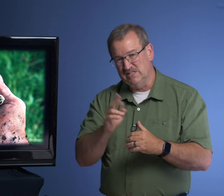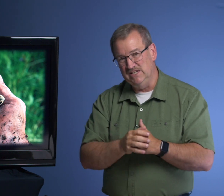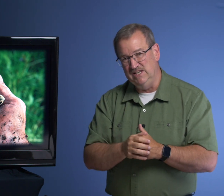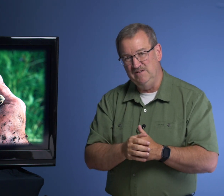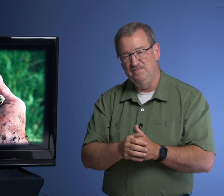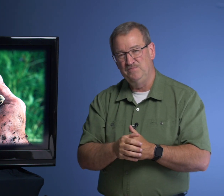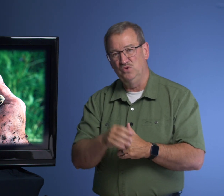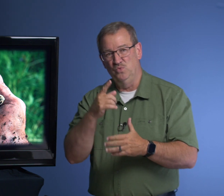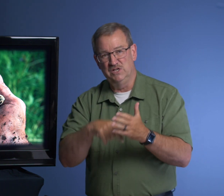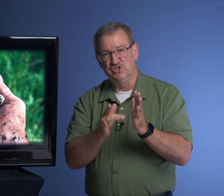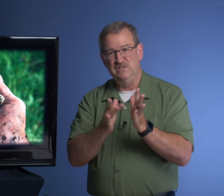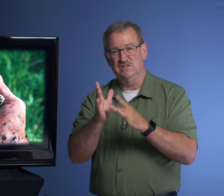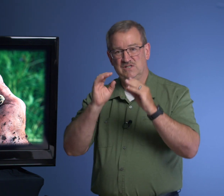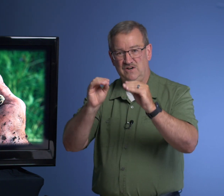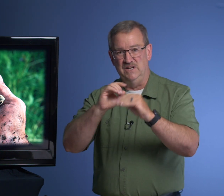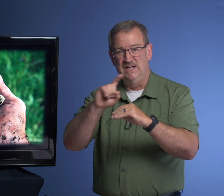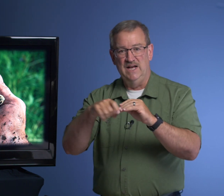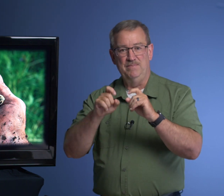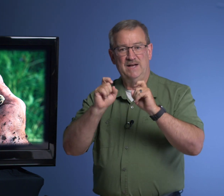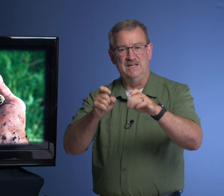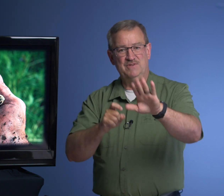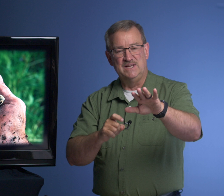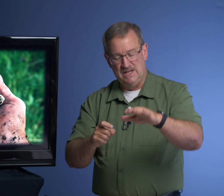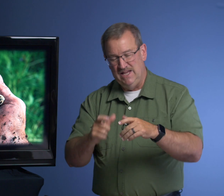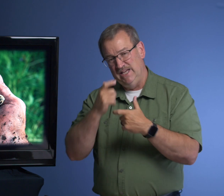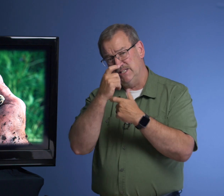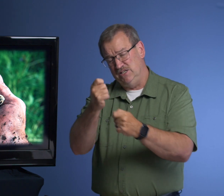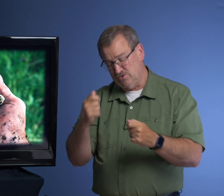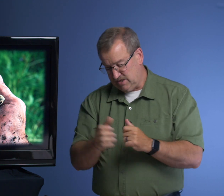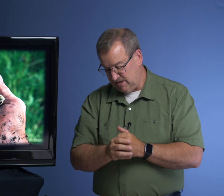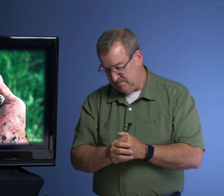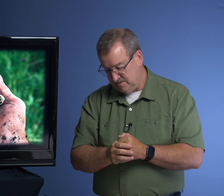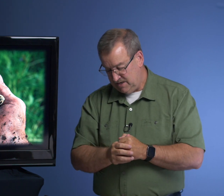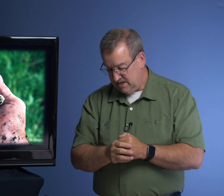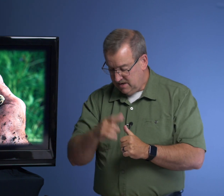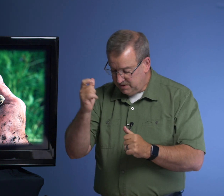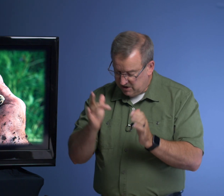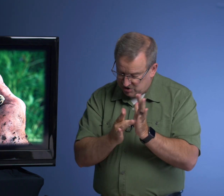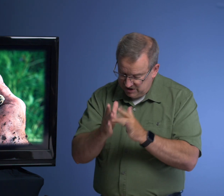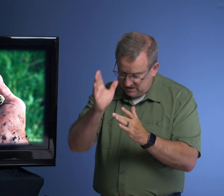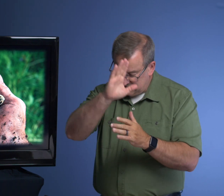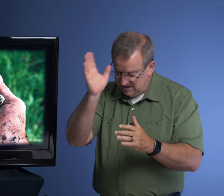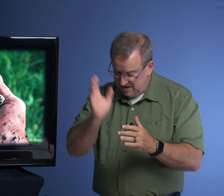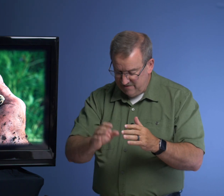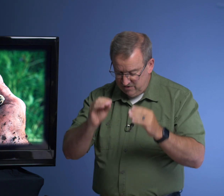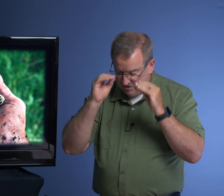see what Jesus taught about giving. It's interesting because Jesus never